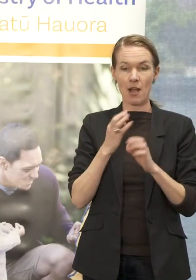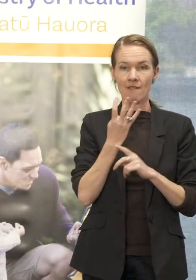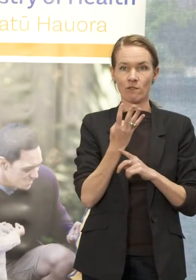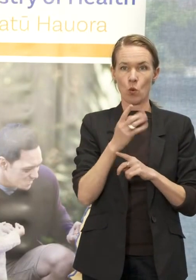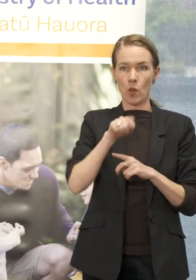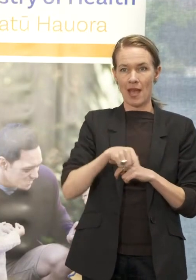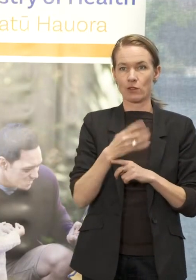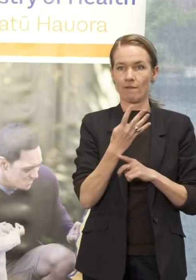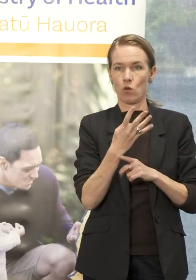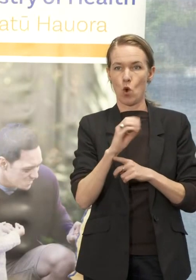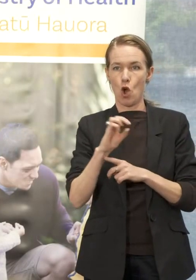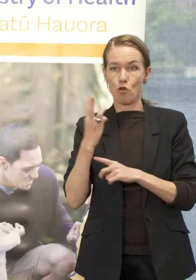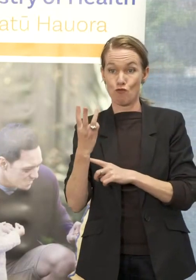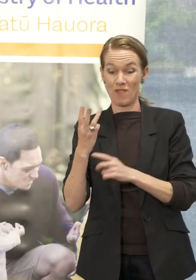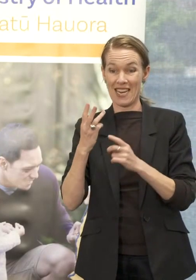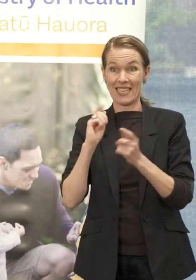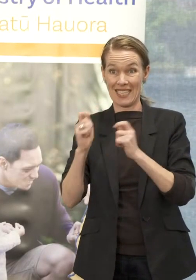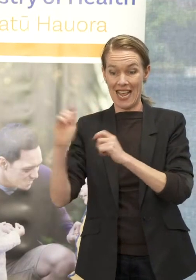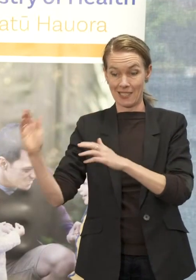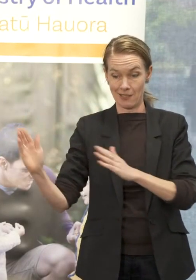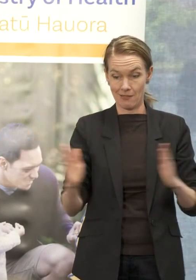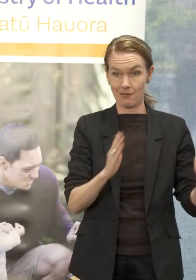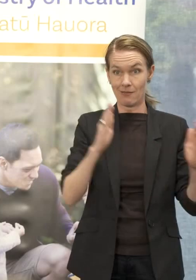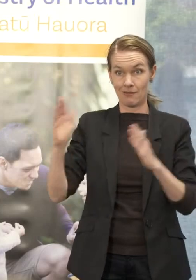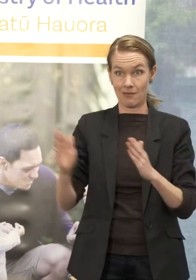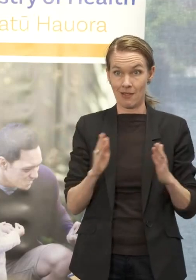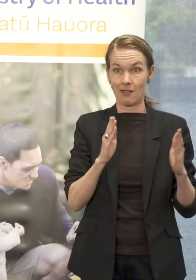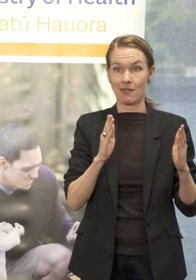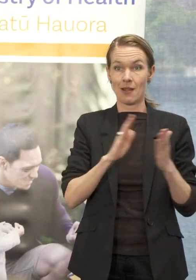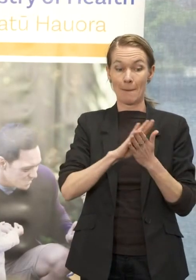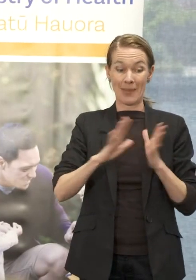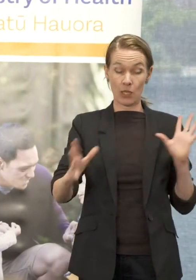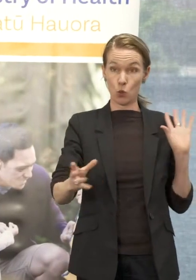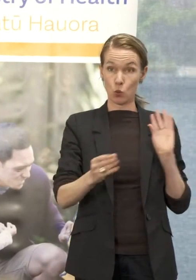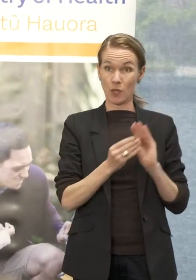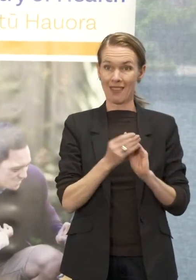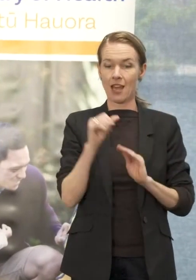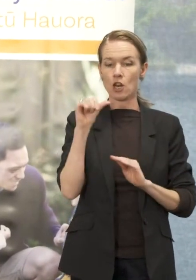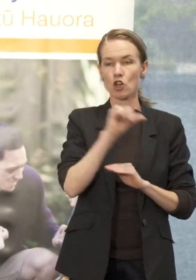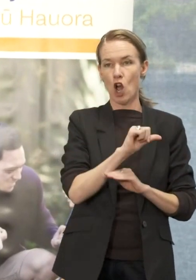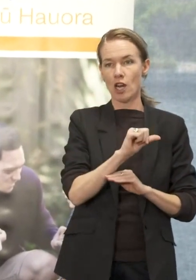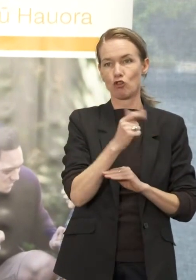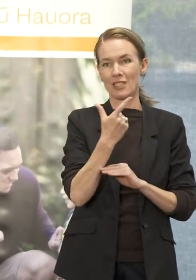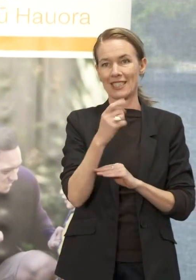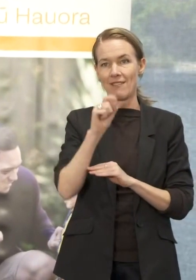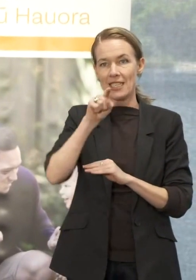4,403 tests, bringing the total number of tests completed to date to